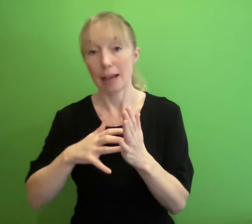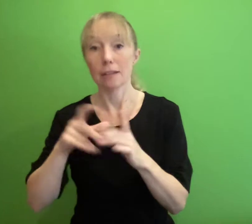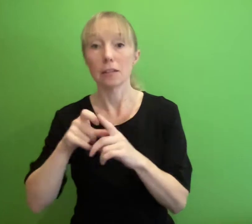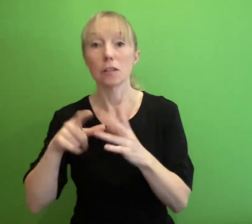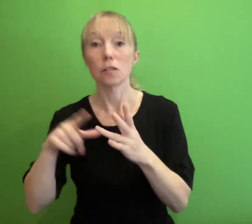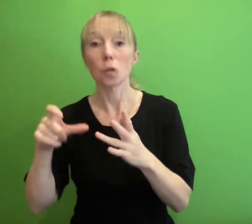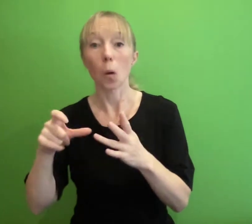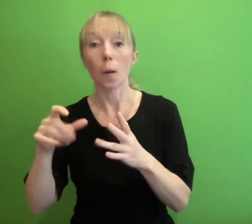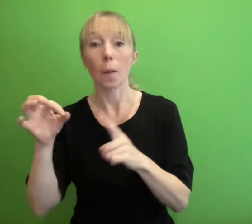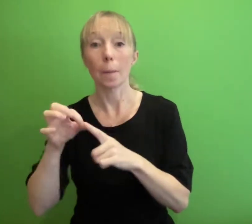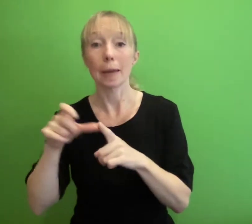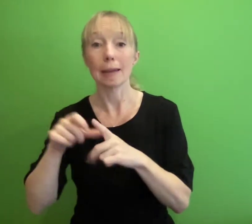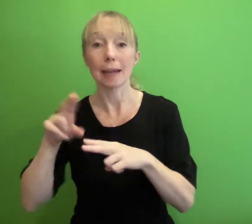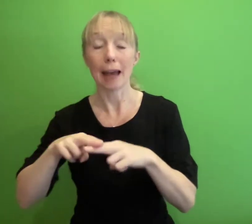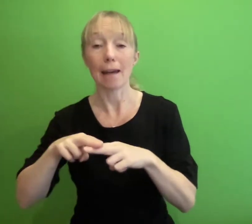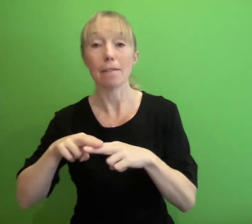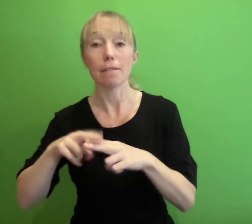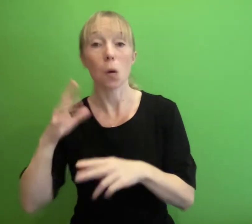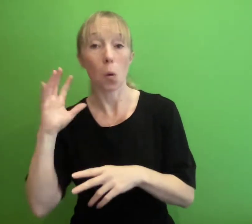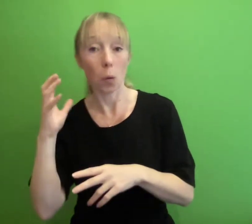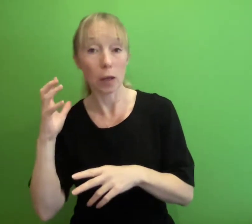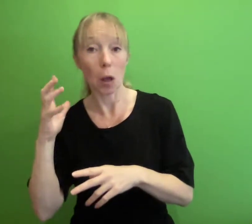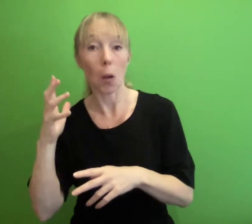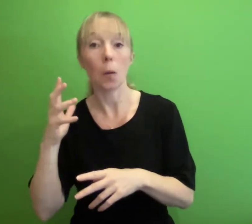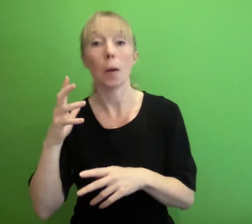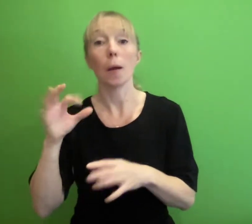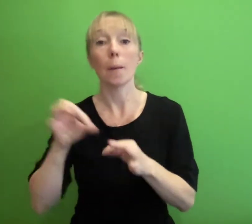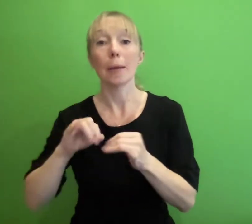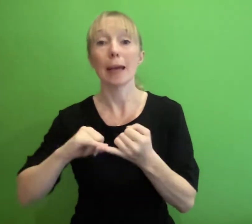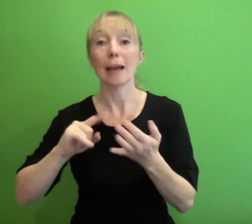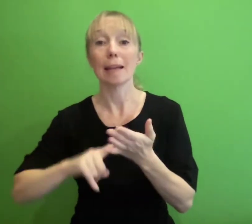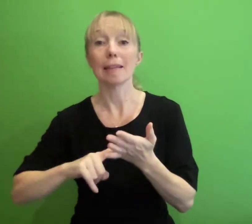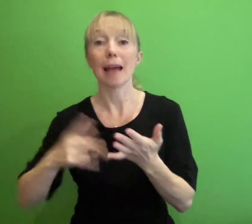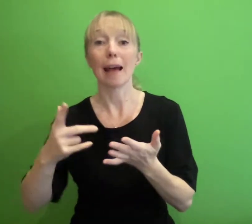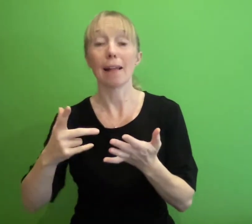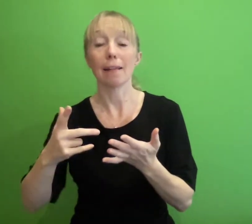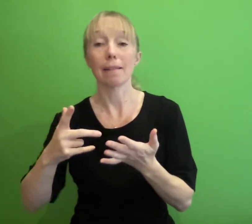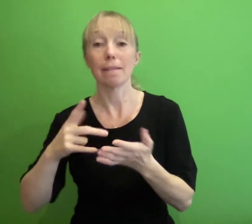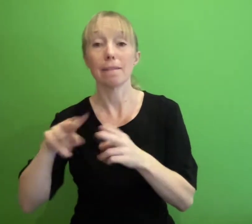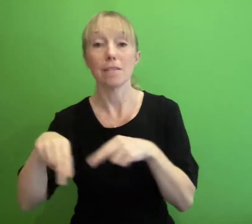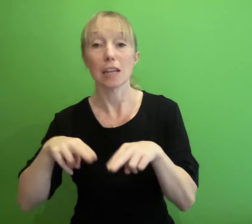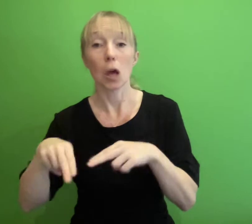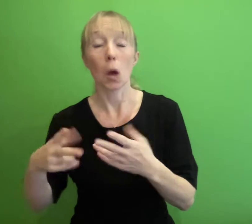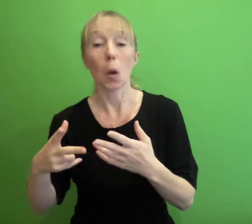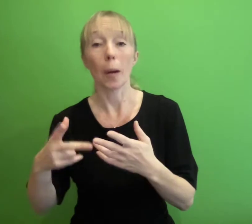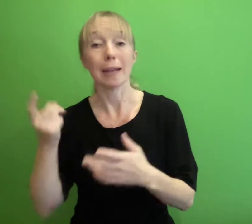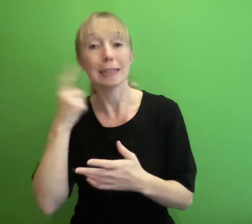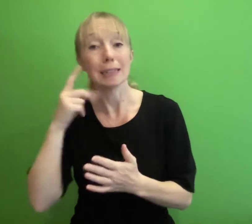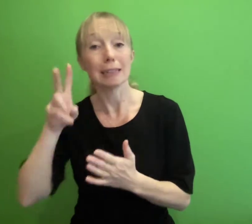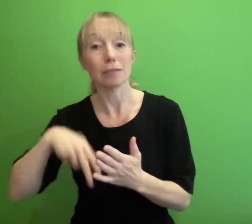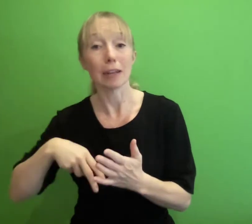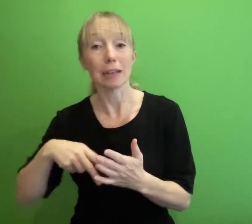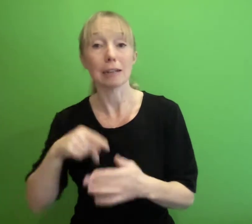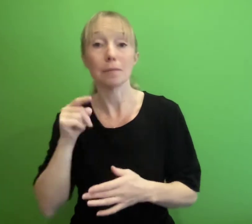PDF, audio, BSL video, easy read. These formats can be accessed